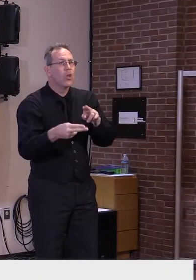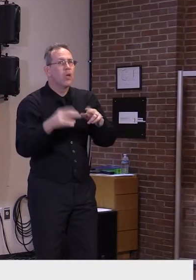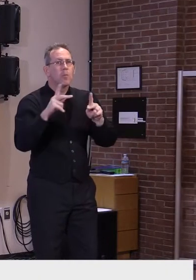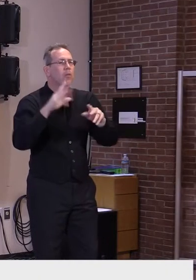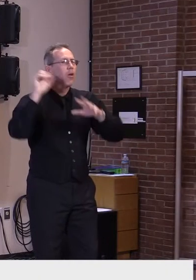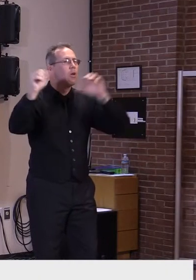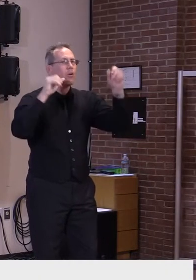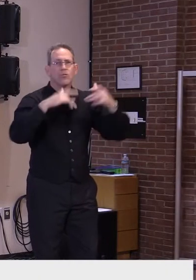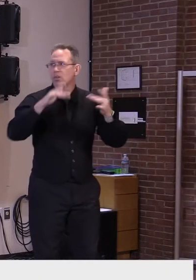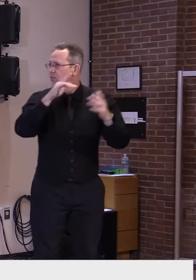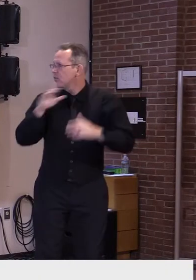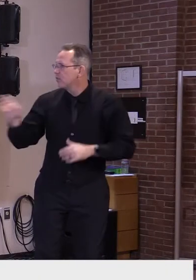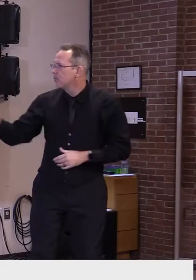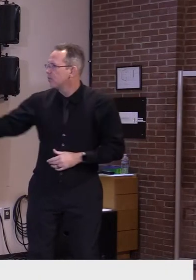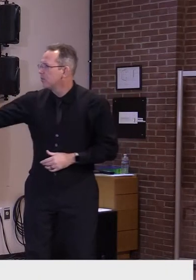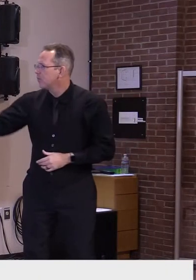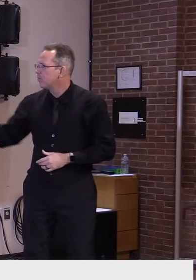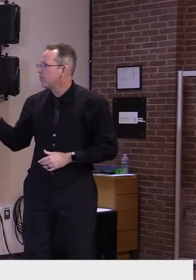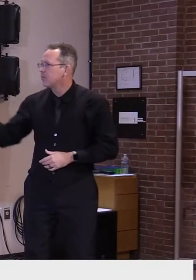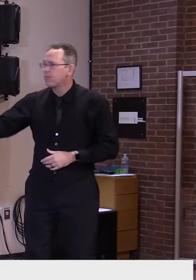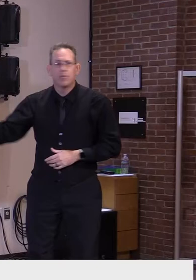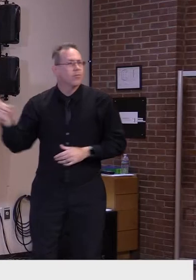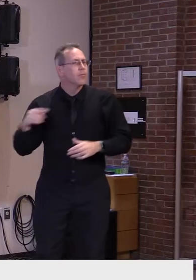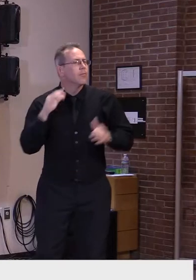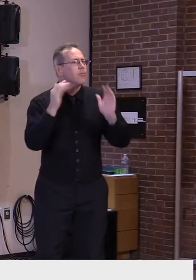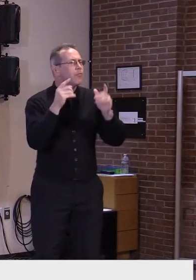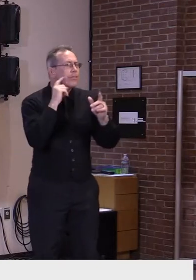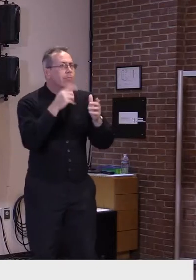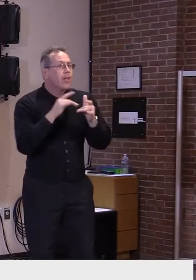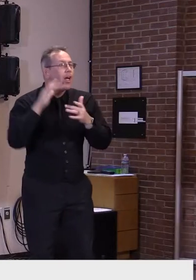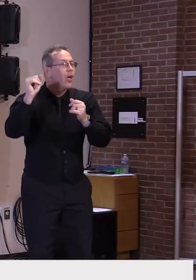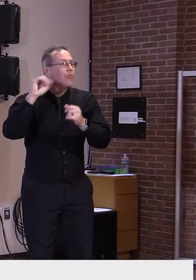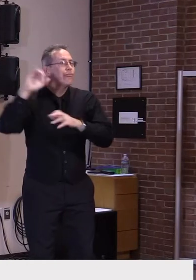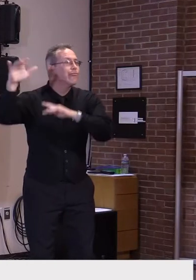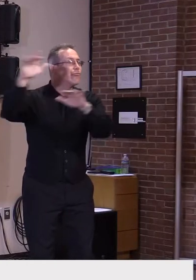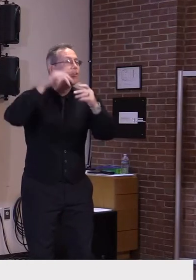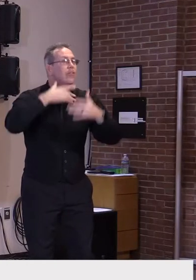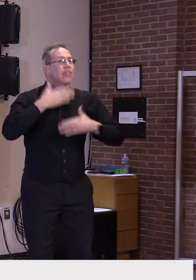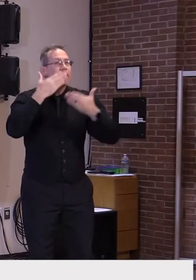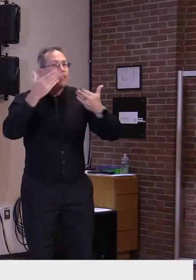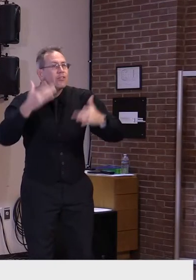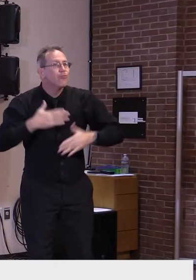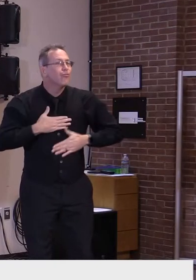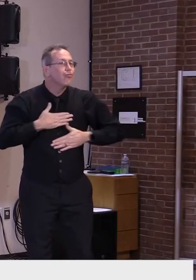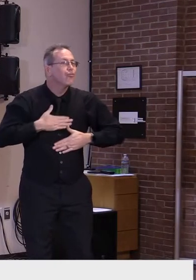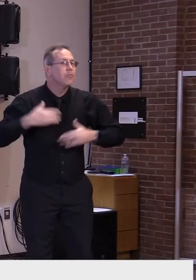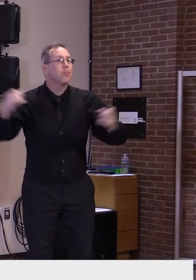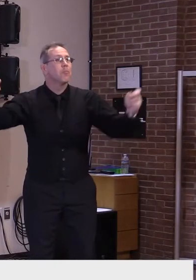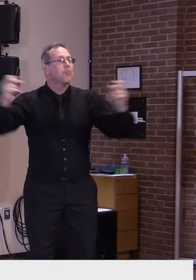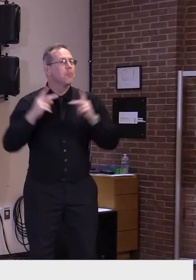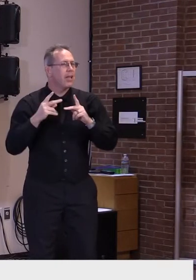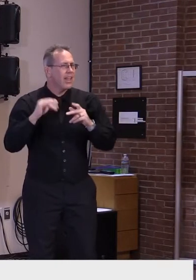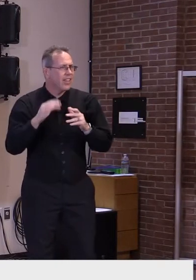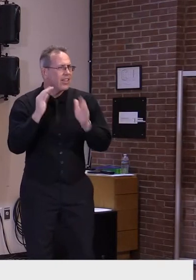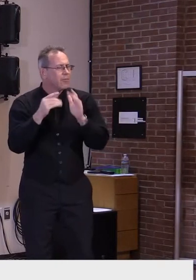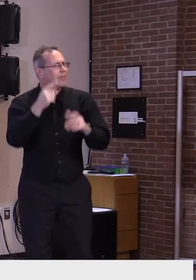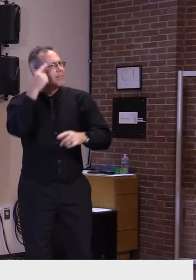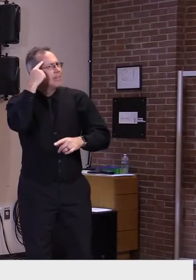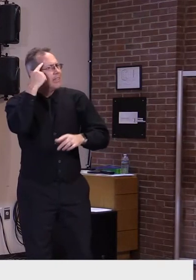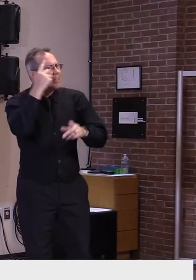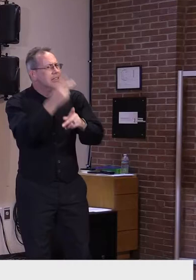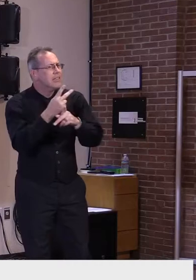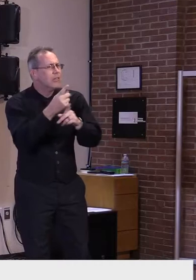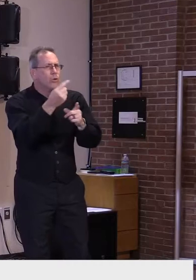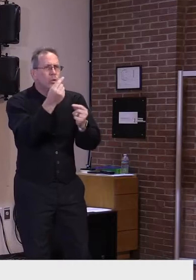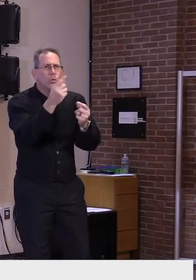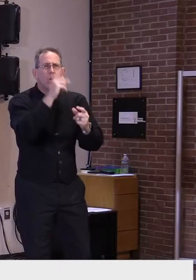we can certainly see that Vermonters were able to keep cases low throughout the holiday, celebrate it smartly, and we encourage them to do